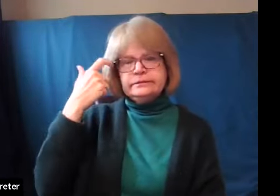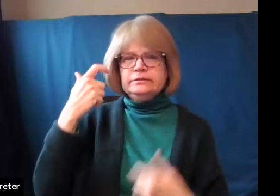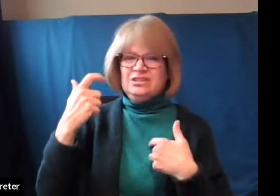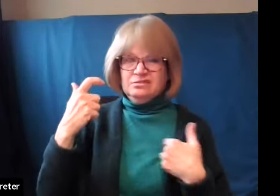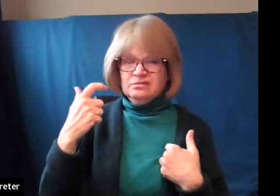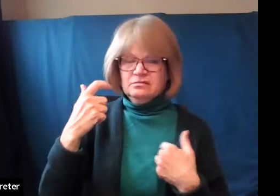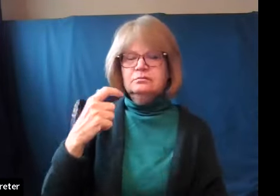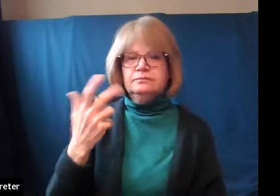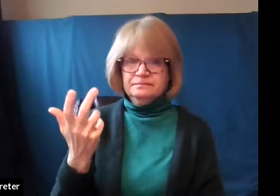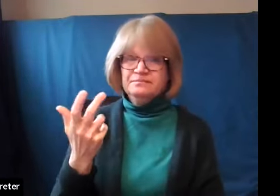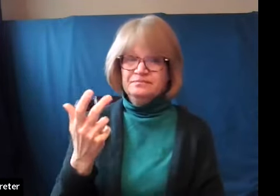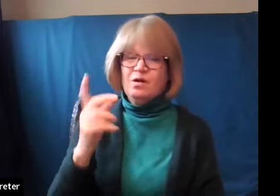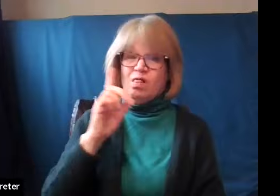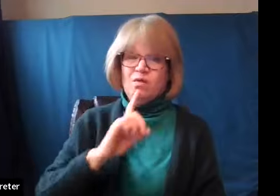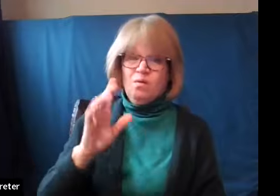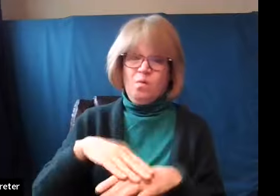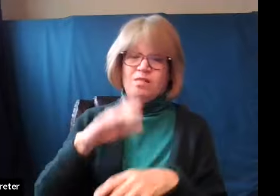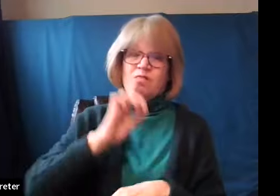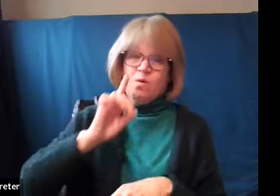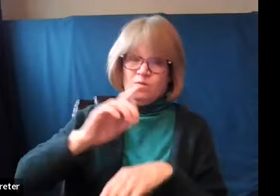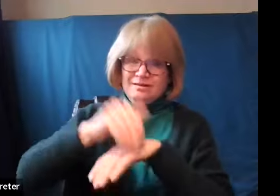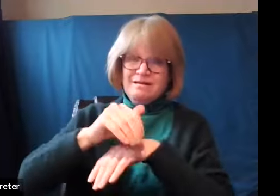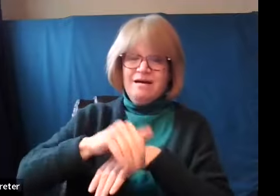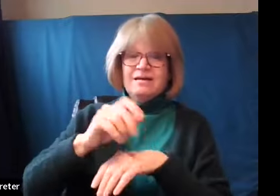often become for Billy, loneliest night of the year.